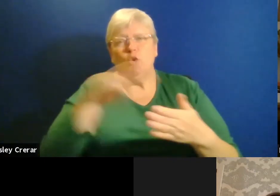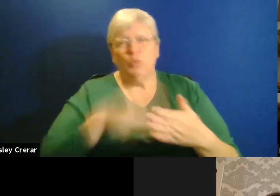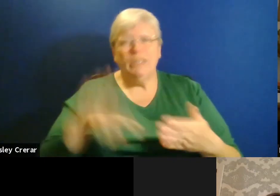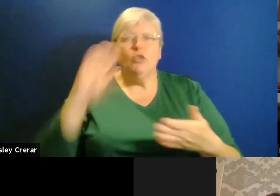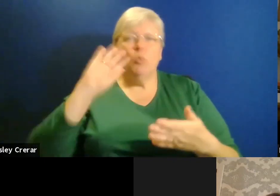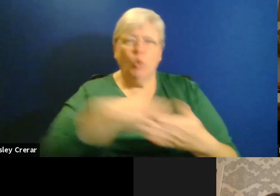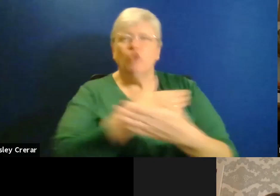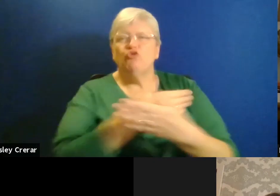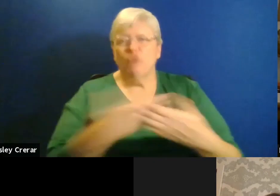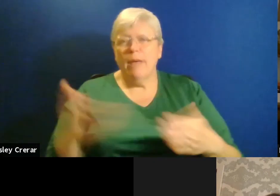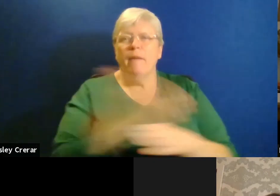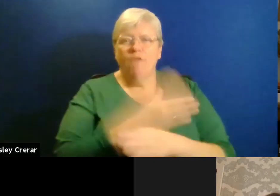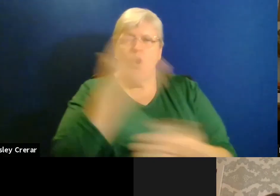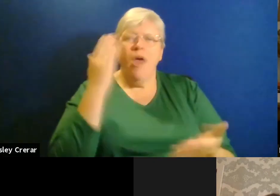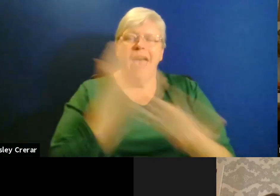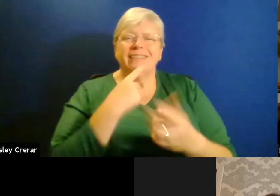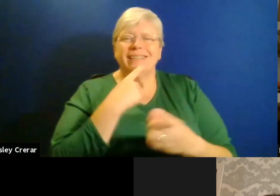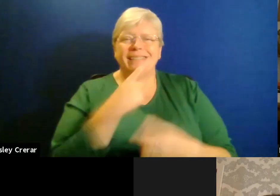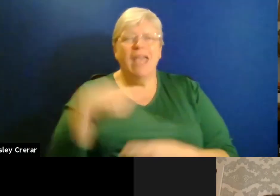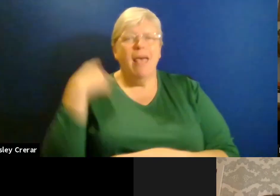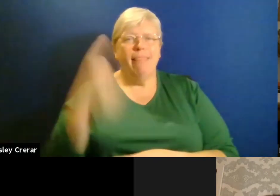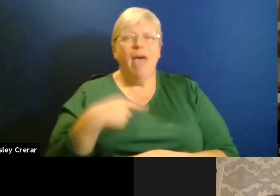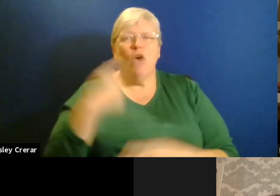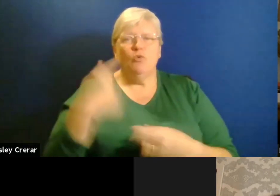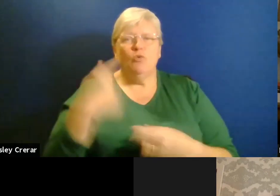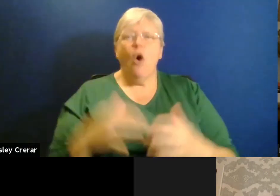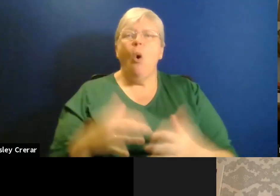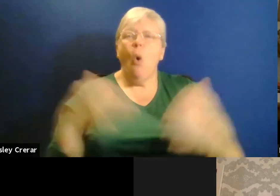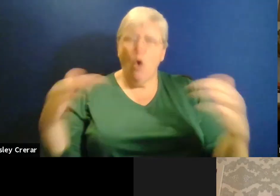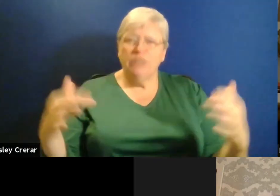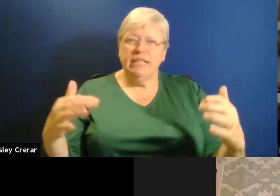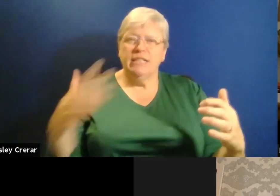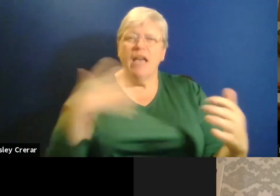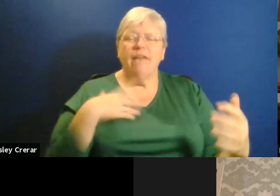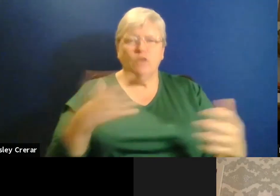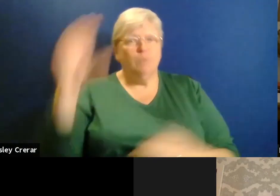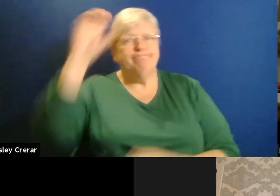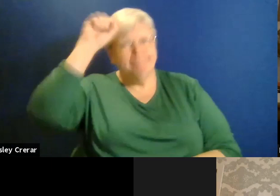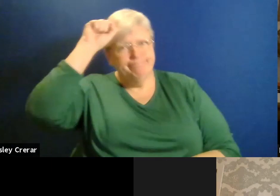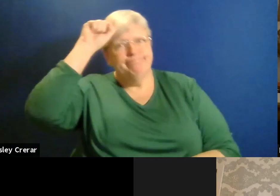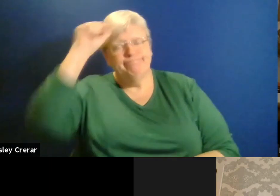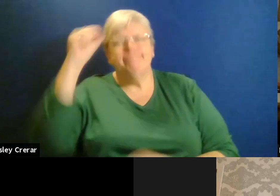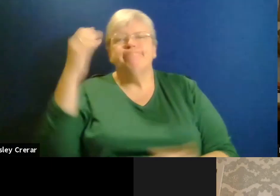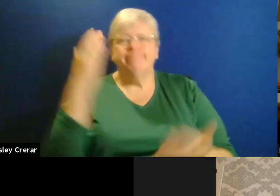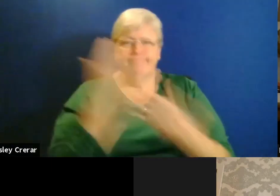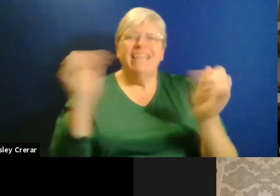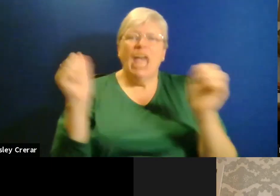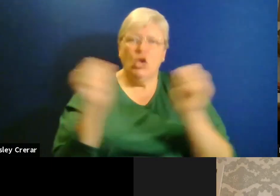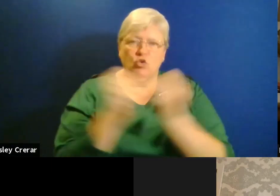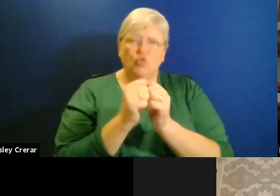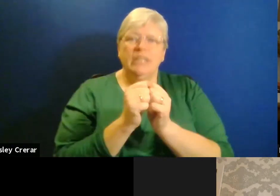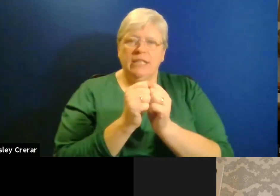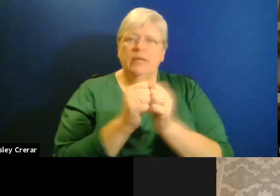before you actually speak it aloud in front of other people so that you have got that into your head. And yes, I would absolutely agree with Marco there. I